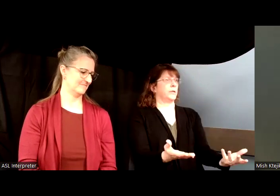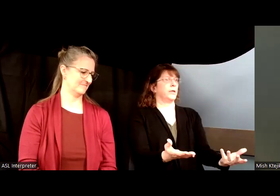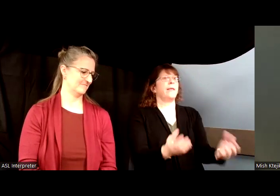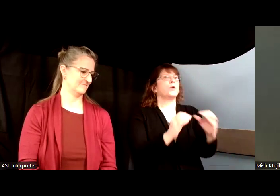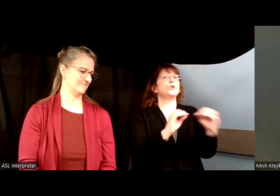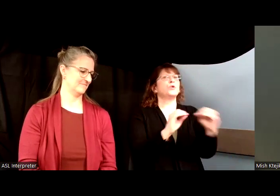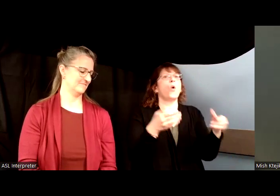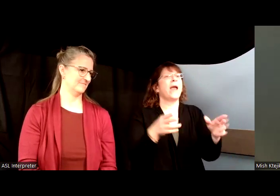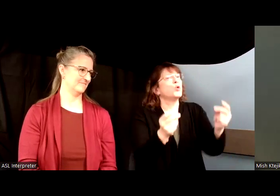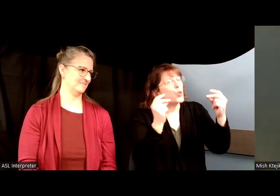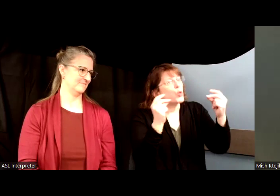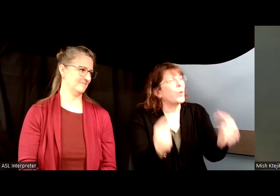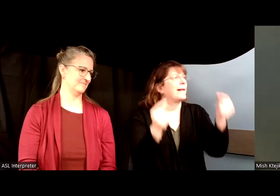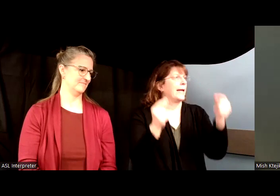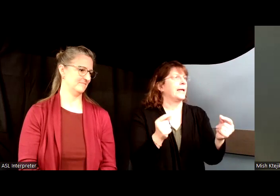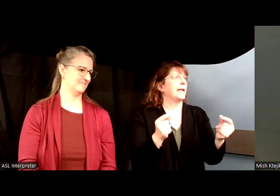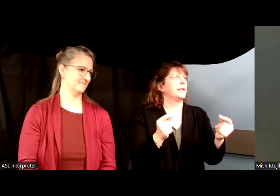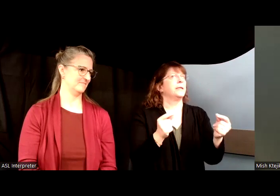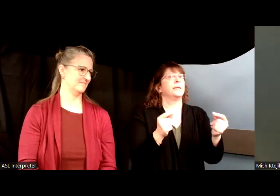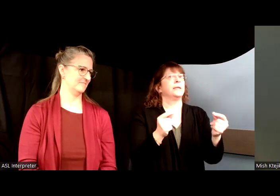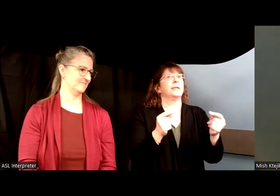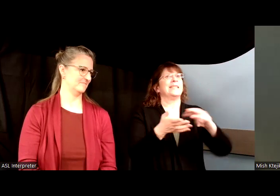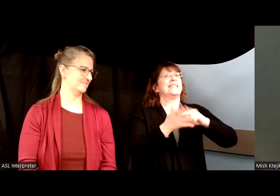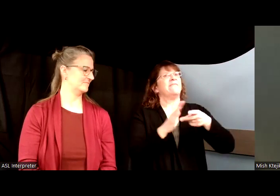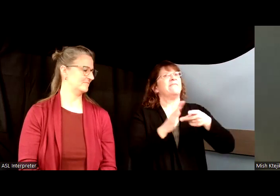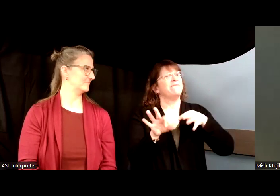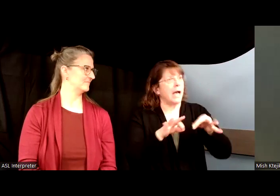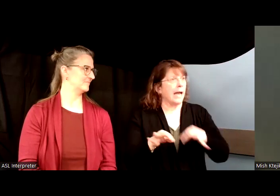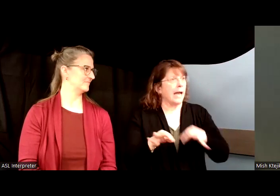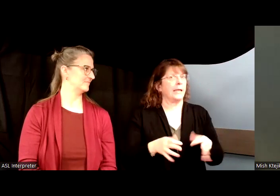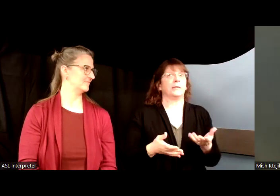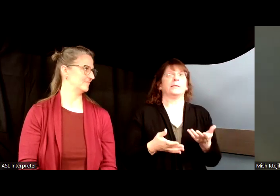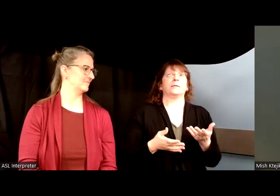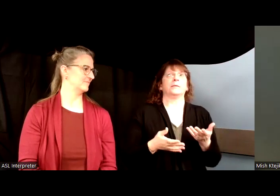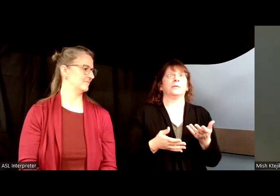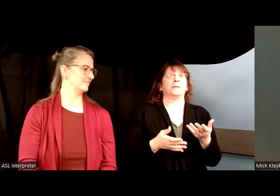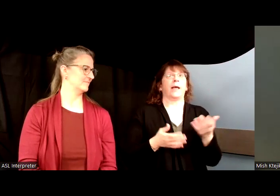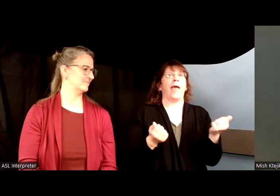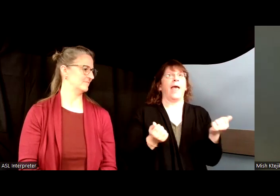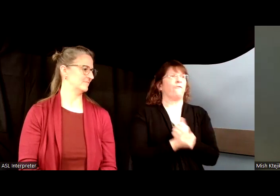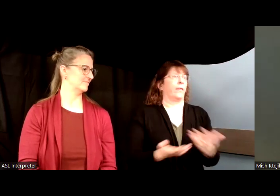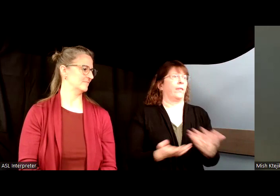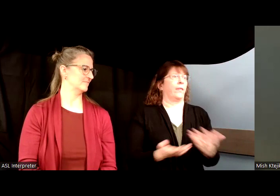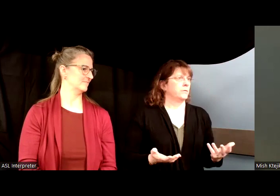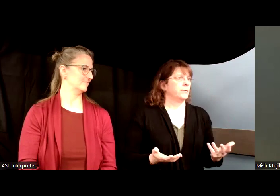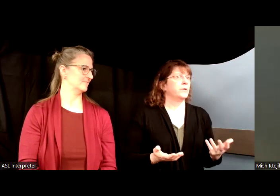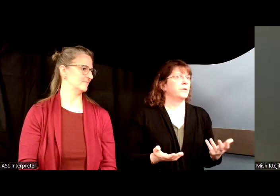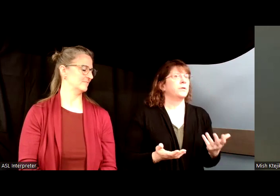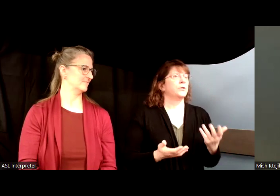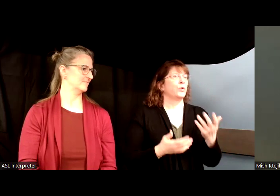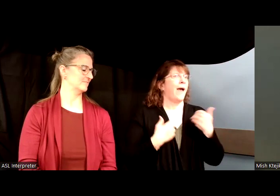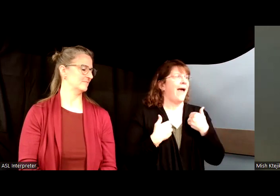we're involved in, and there's no way to quickly define everything.